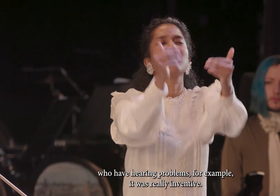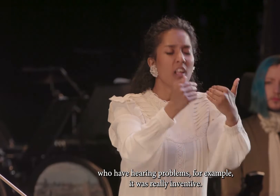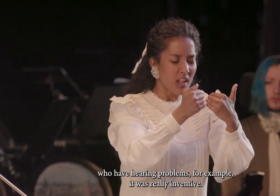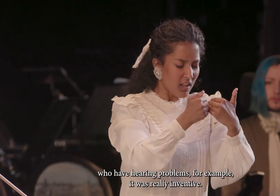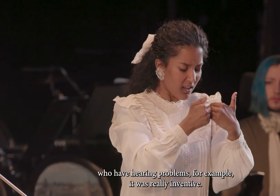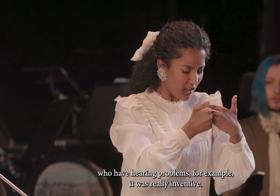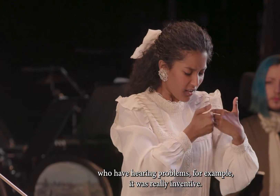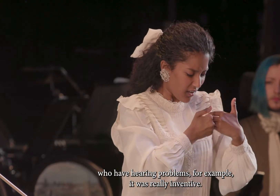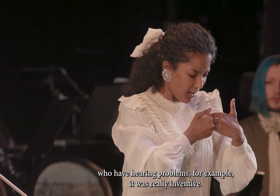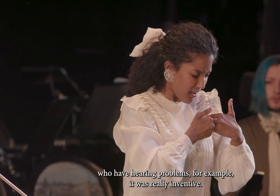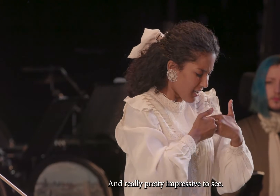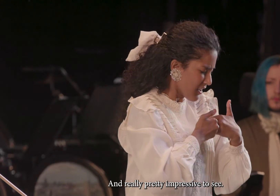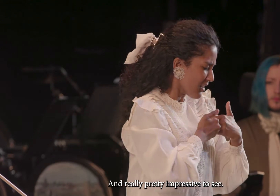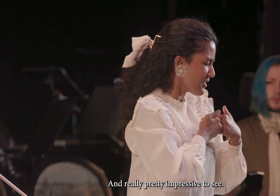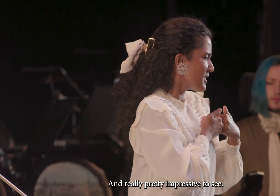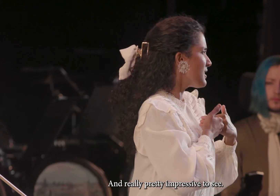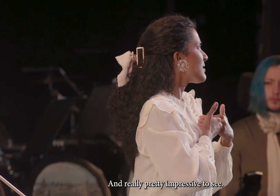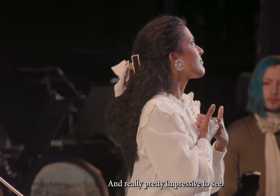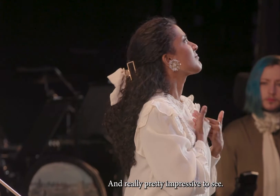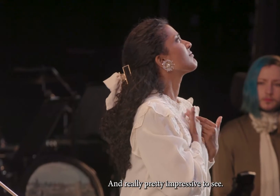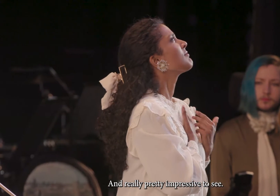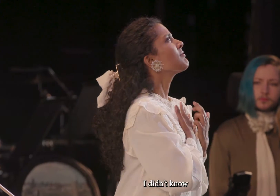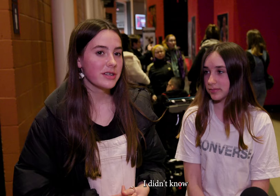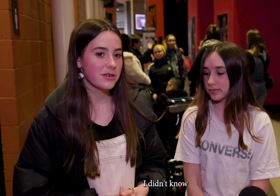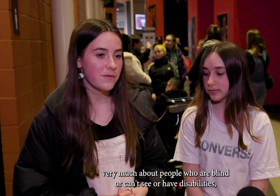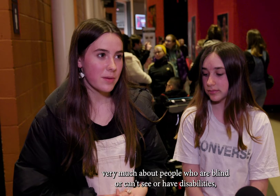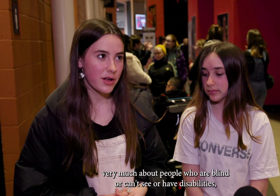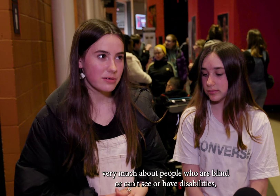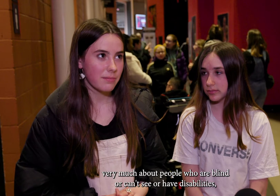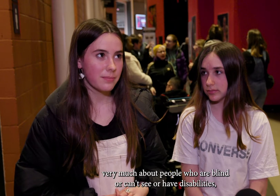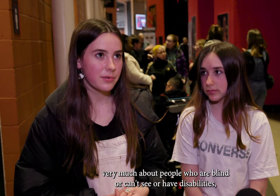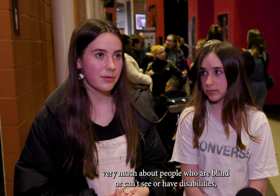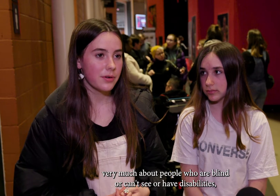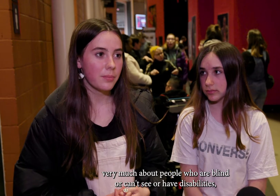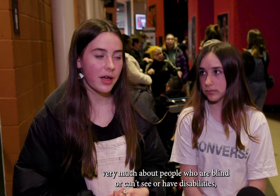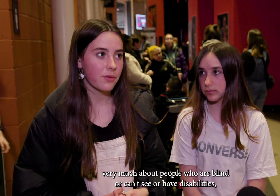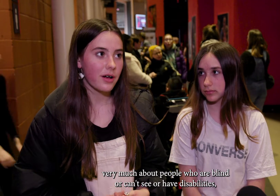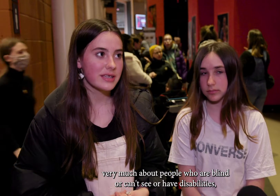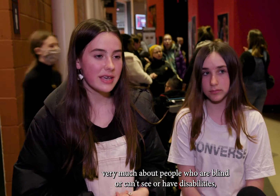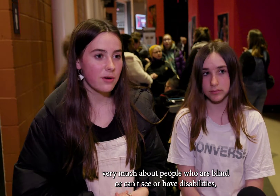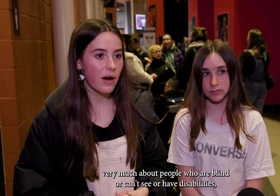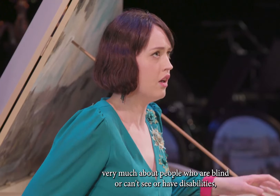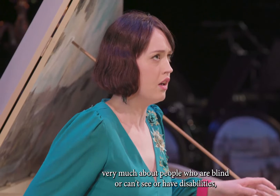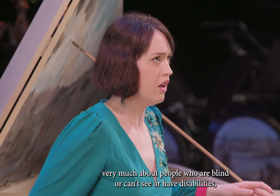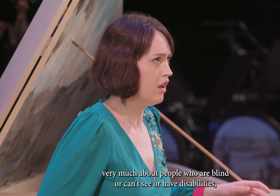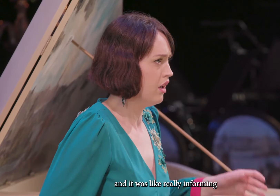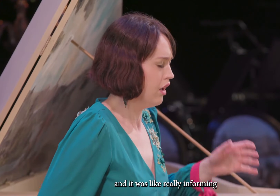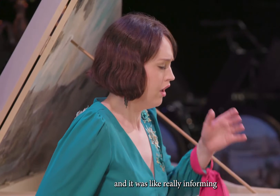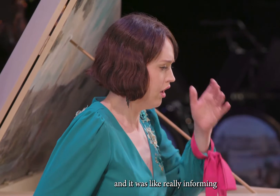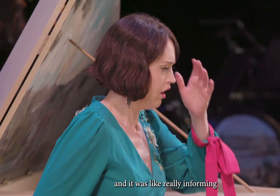it was really inventive and really pretty impressive to see. I didn't know very much about people who are blind or can't see or have disabilities. And it was like really